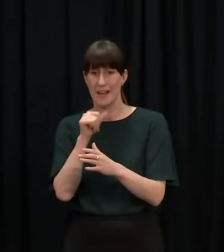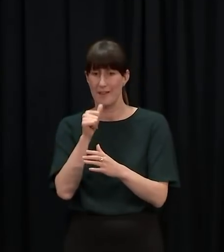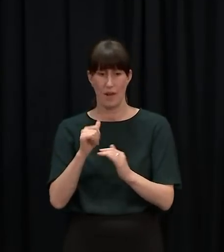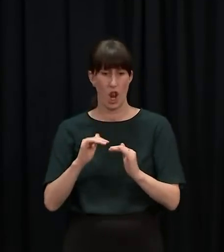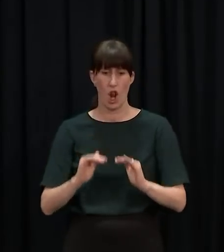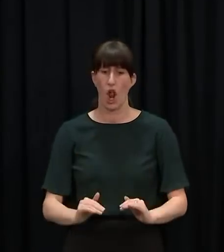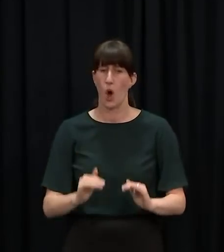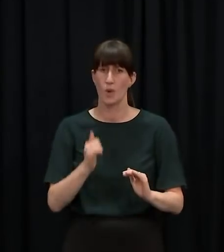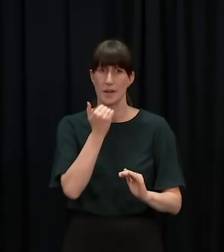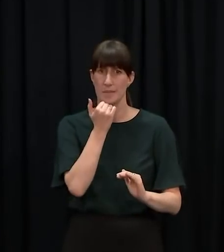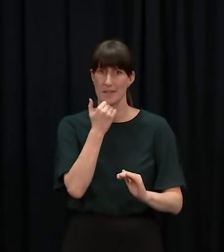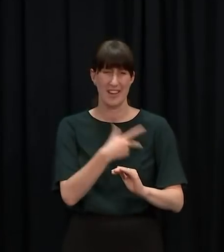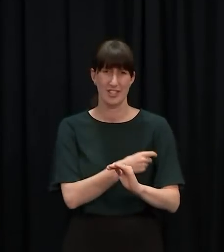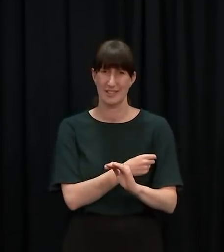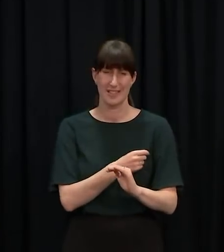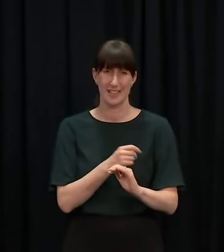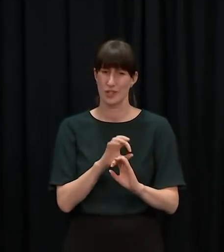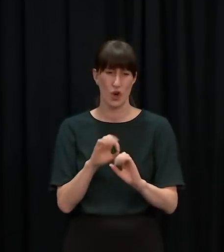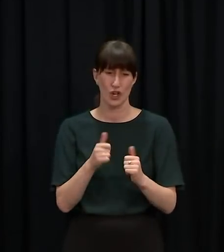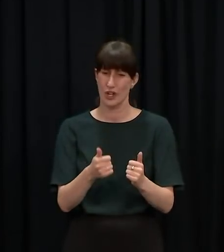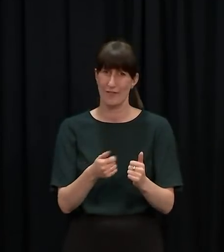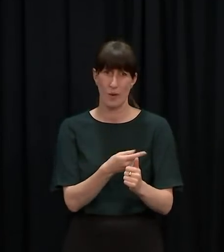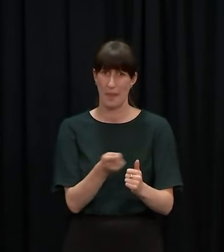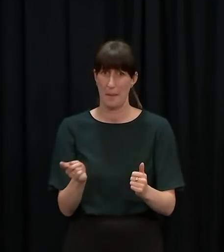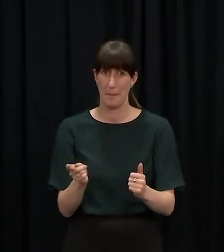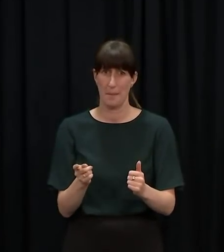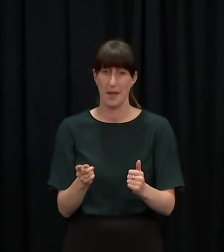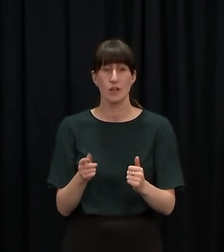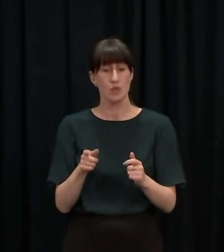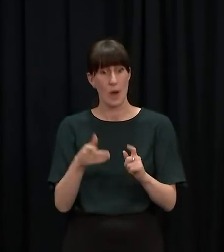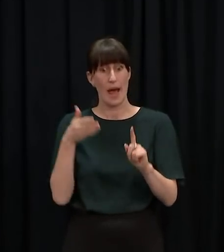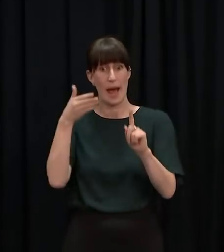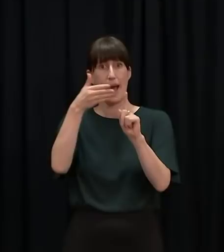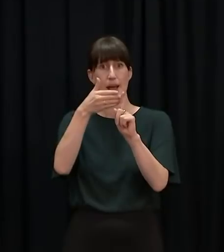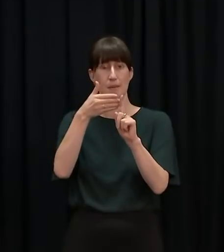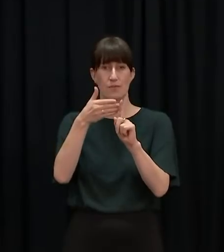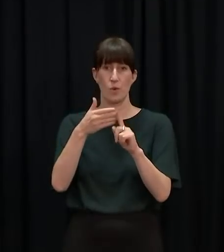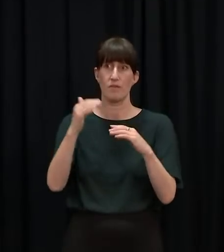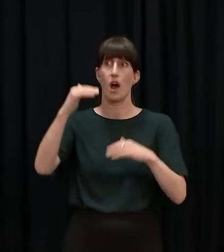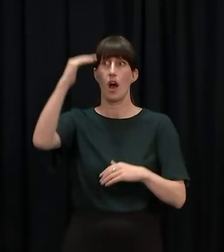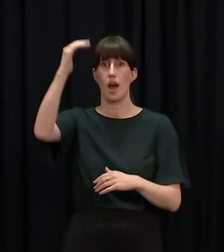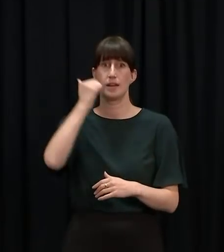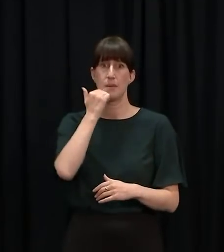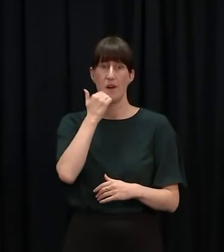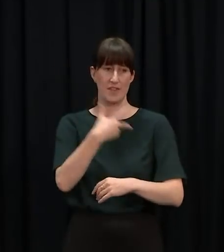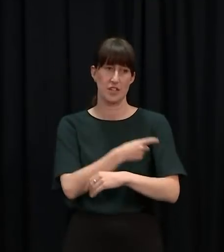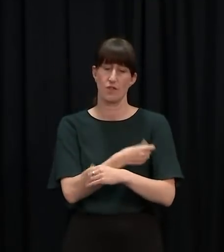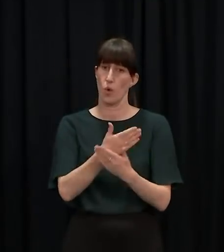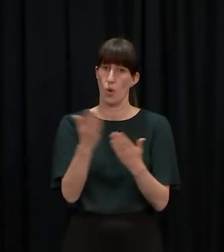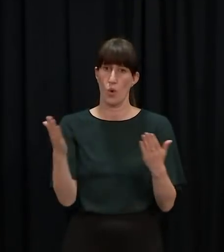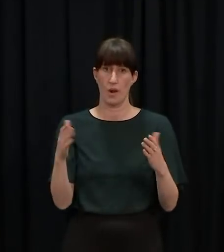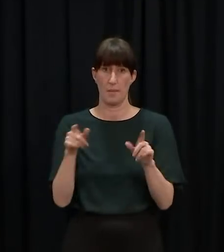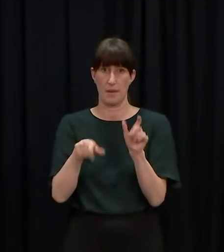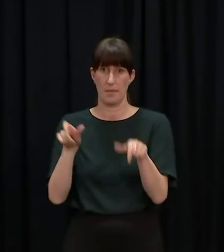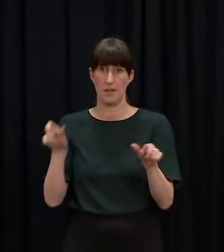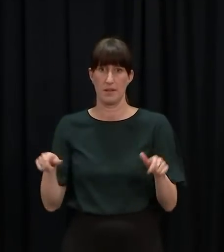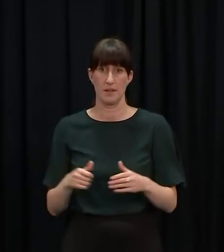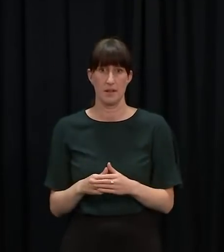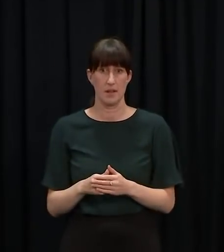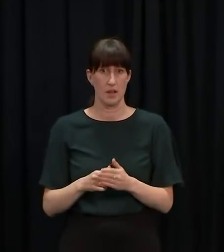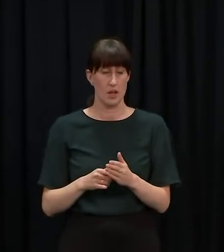rates. And so our aim is, of course, to have the same high vaccination rate for all groups. So it has to be across the